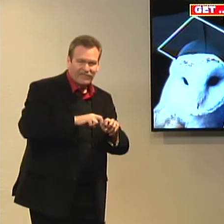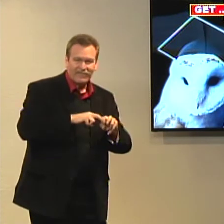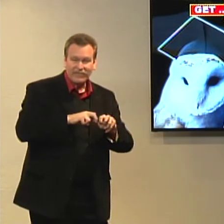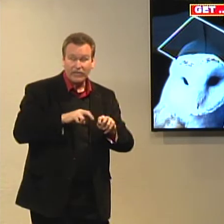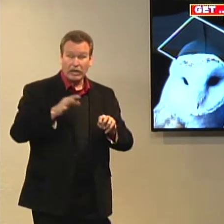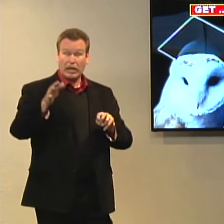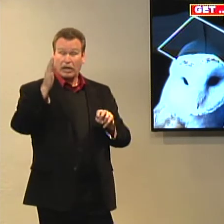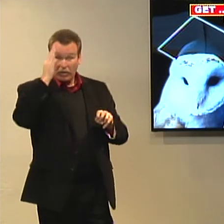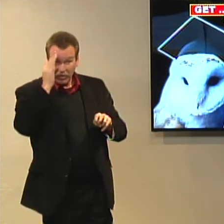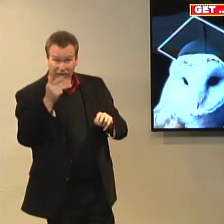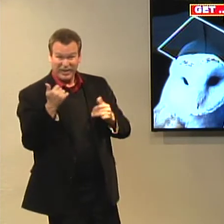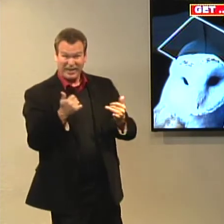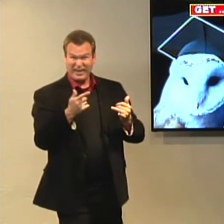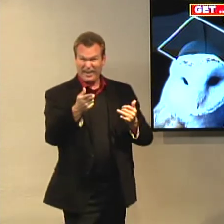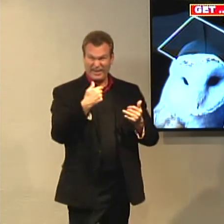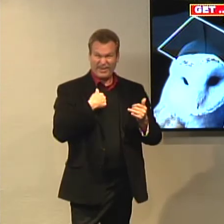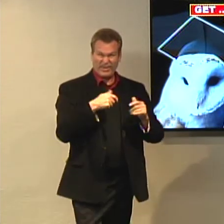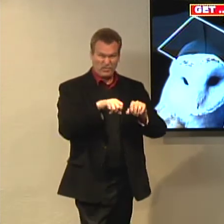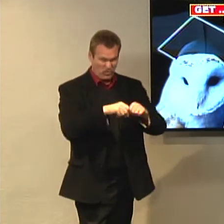an examination.